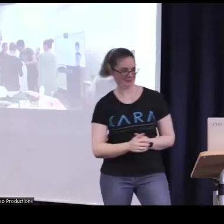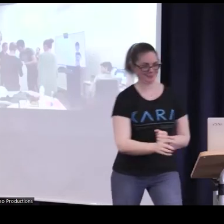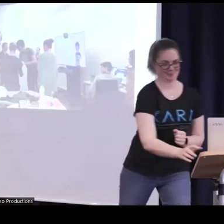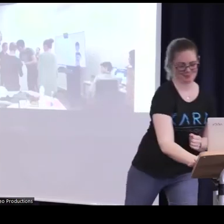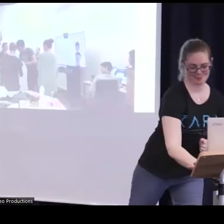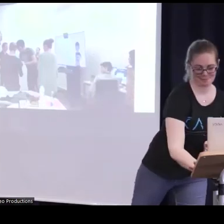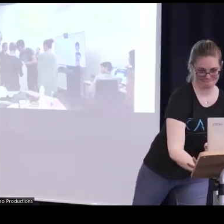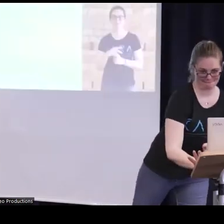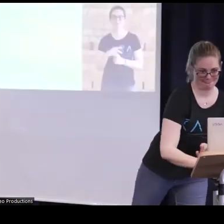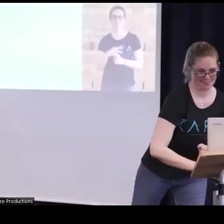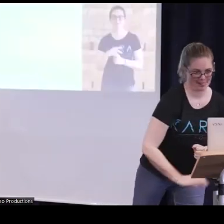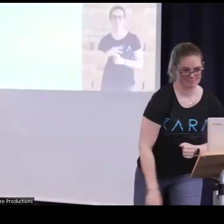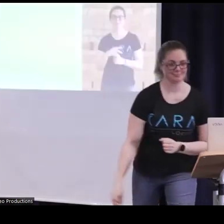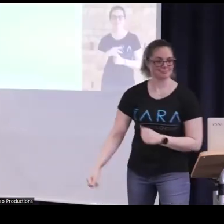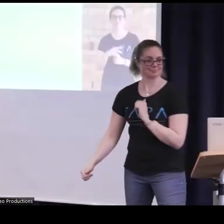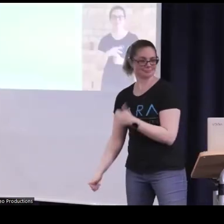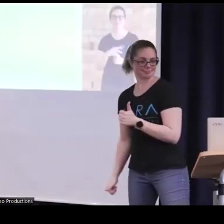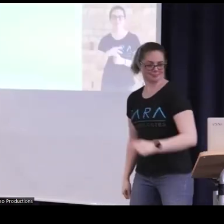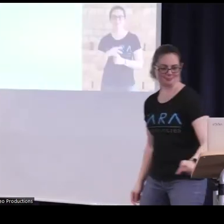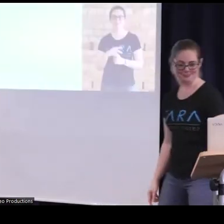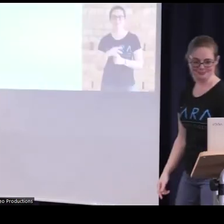old technology compared to what we have now.